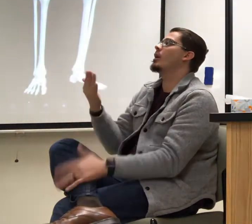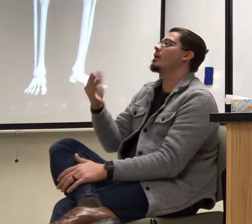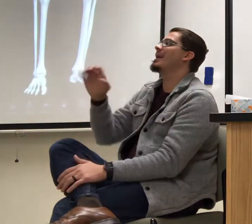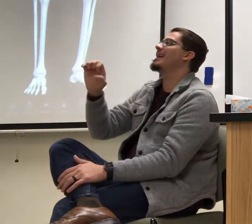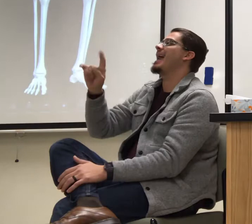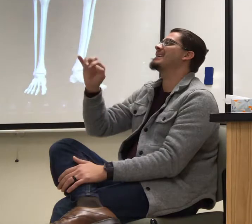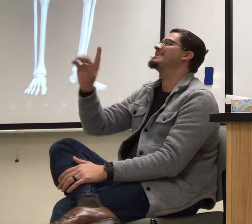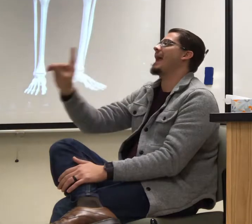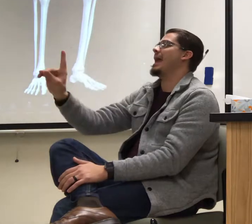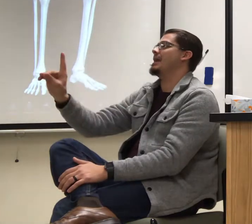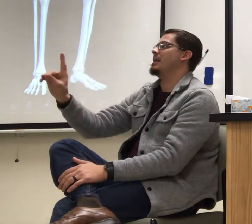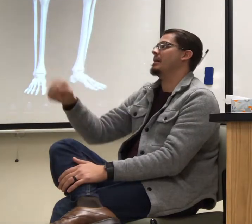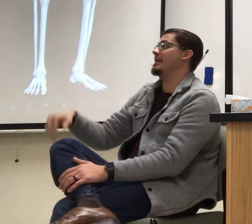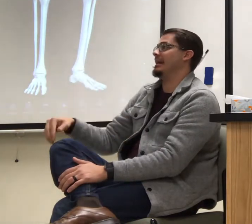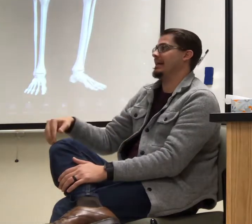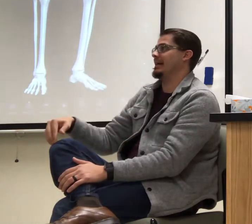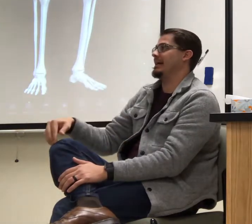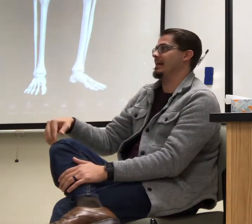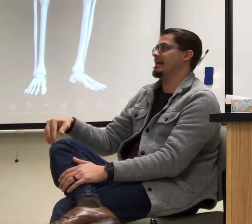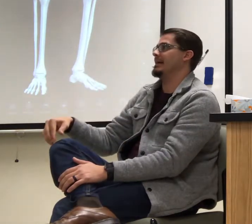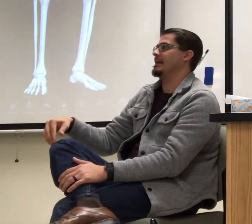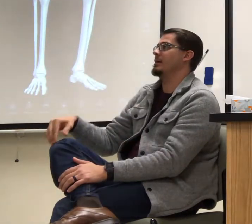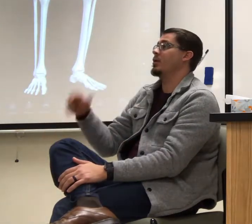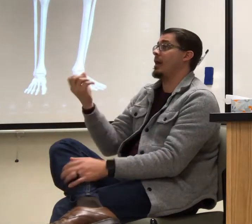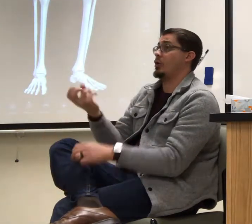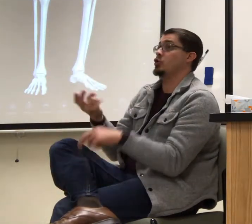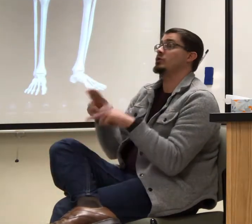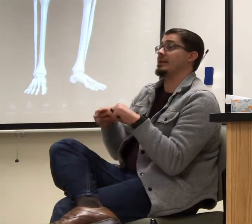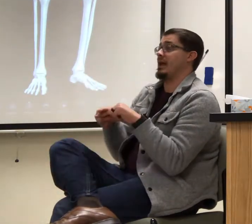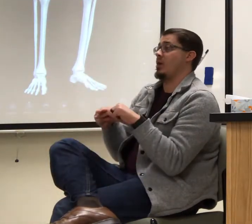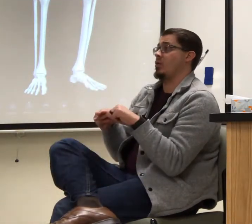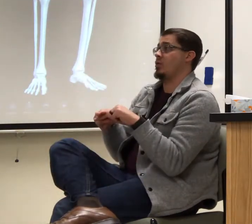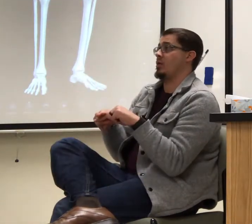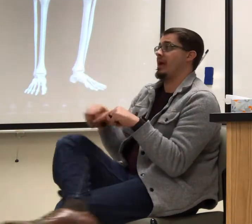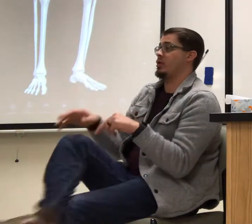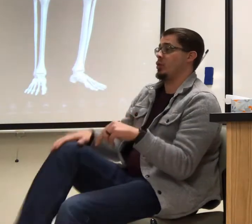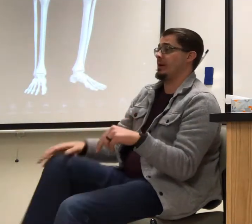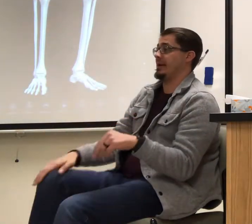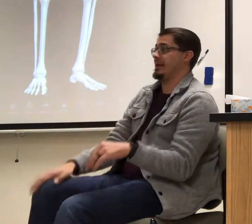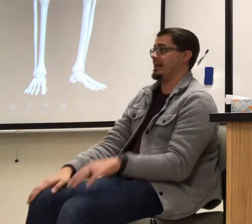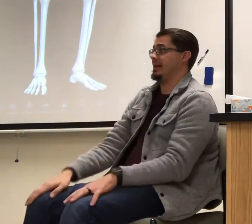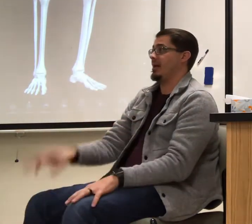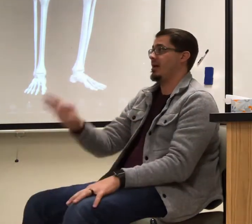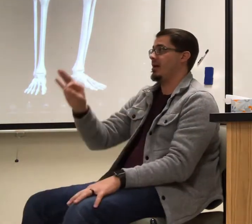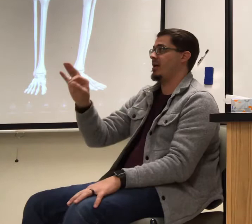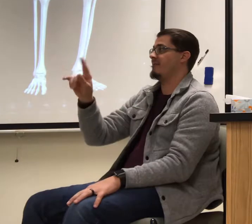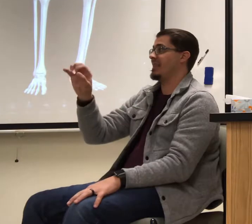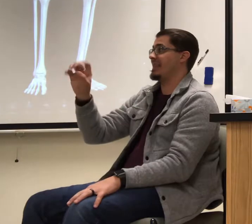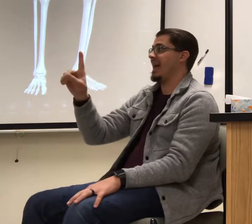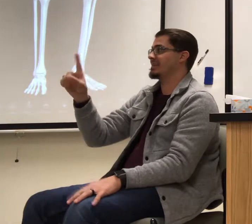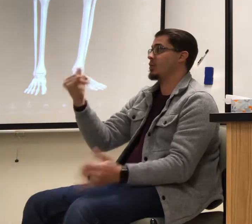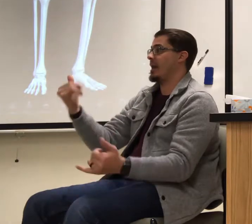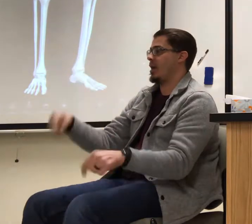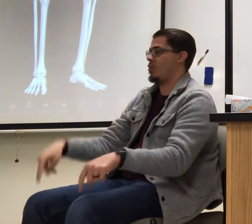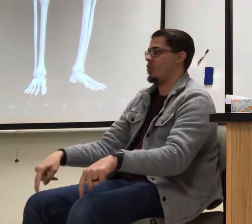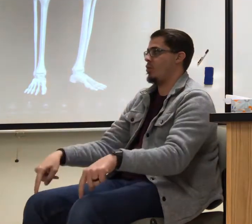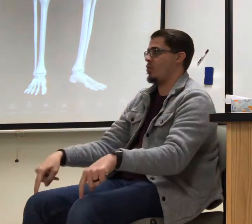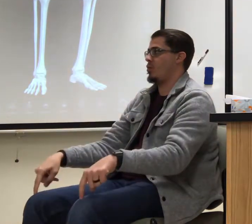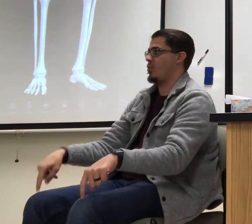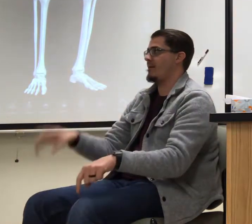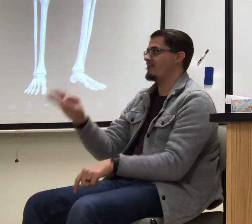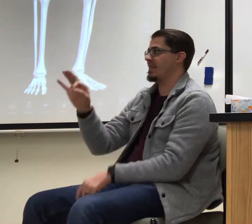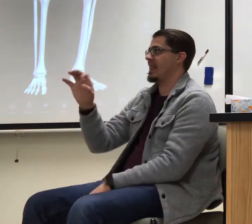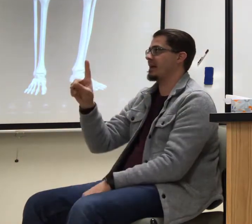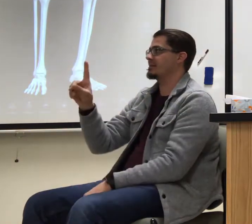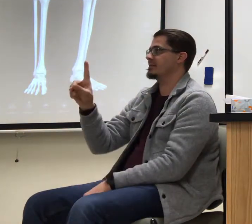you extend the knee. Okay, right now, you're seated in a chair, and your knees are flexed. Okay, so